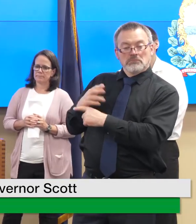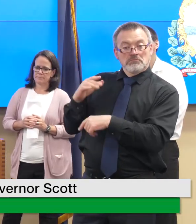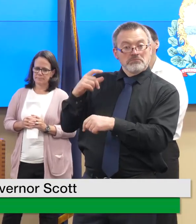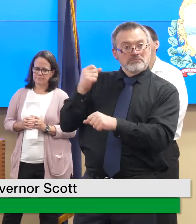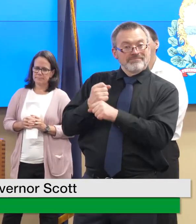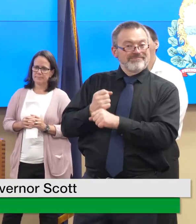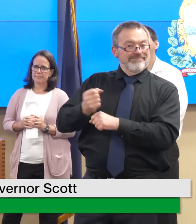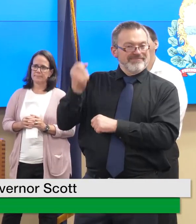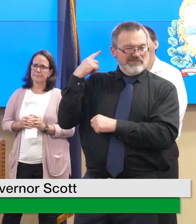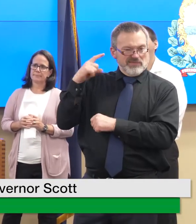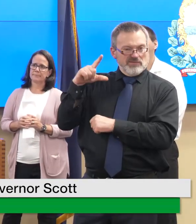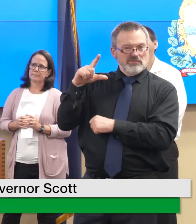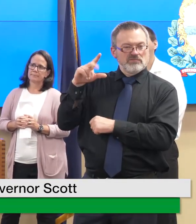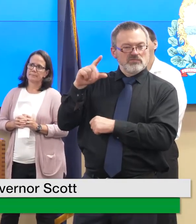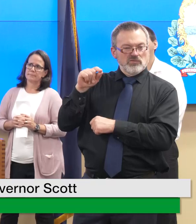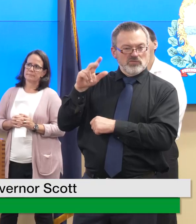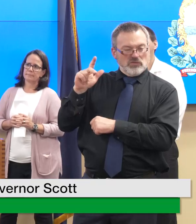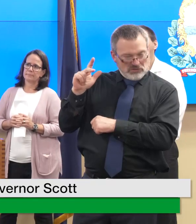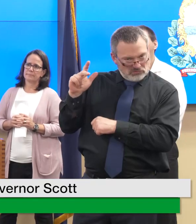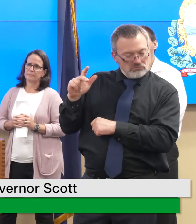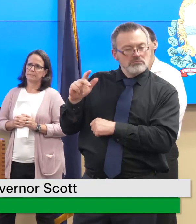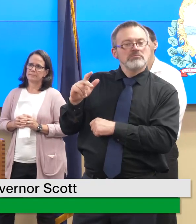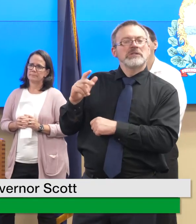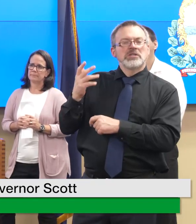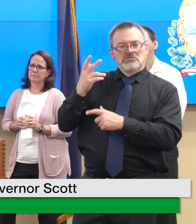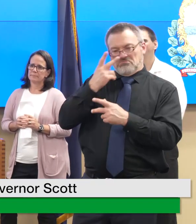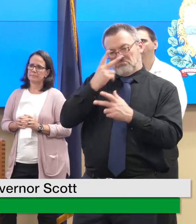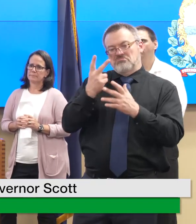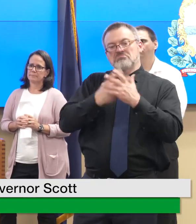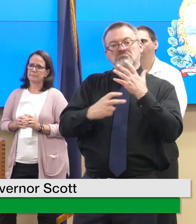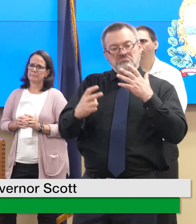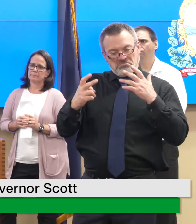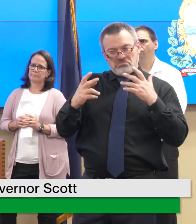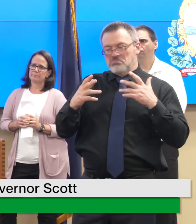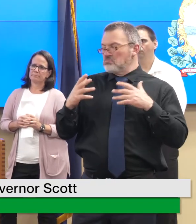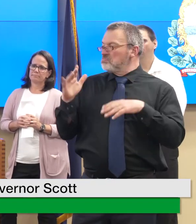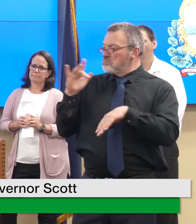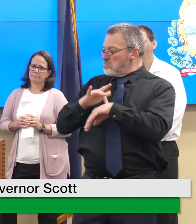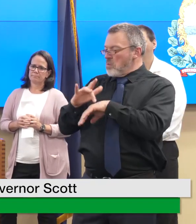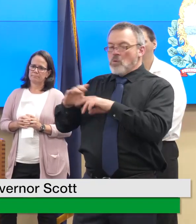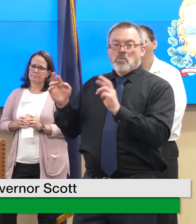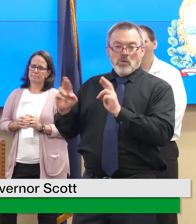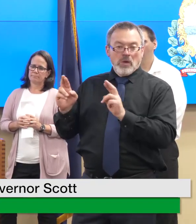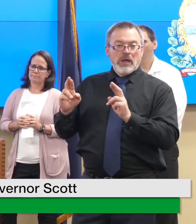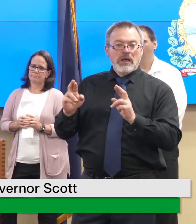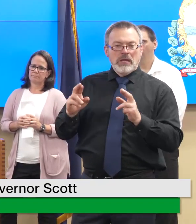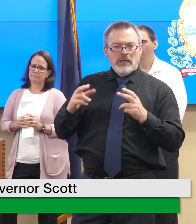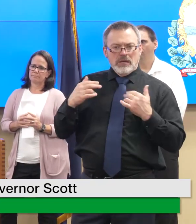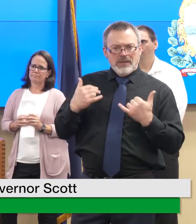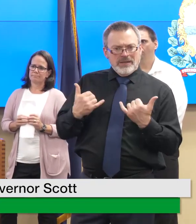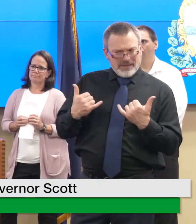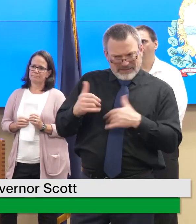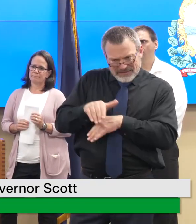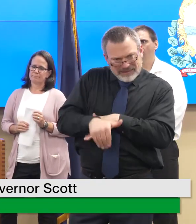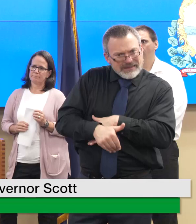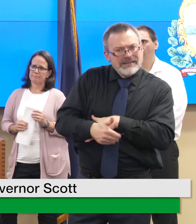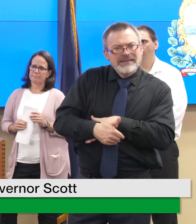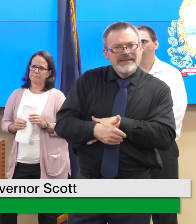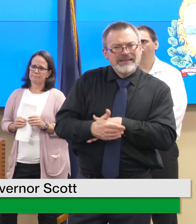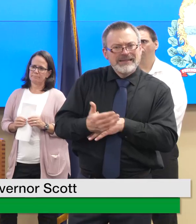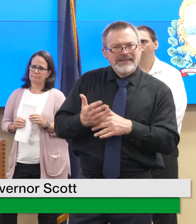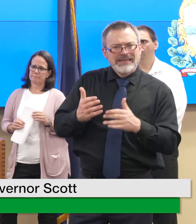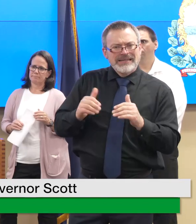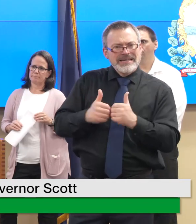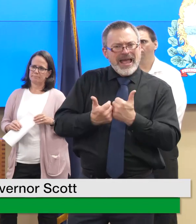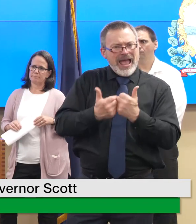We were able to build up resources. With this one, I mean, how do we reassure Vermonters that we're prepared or that we can fight an enemy,